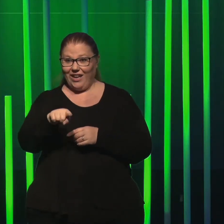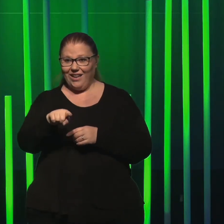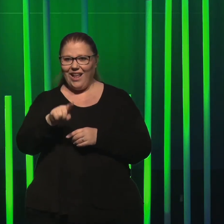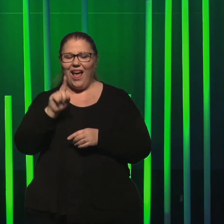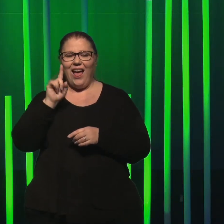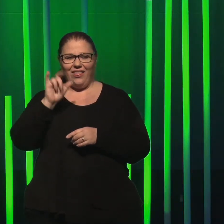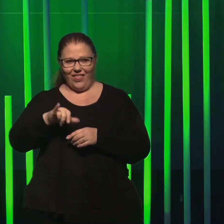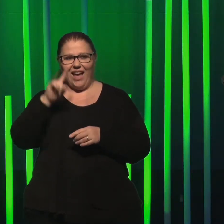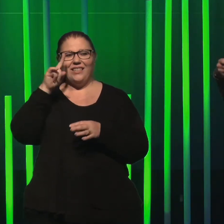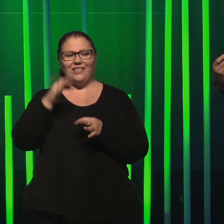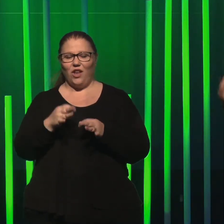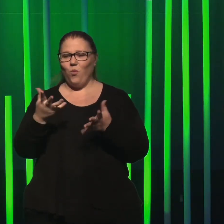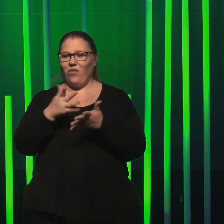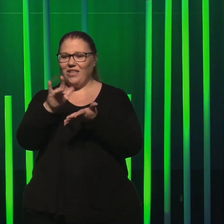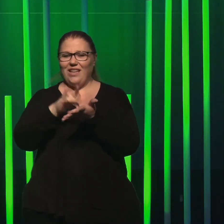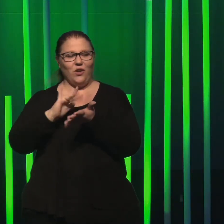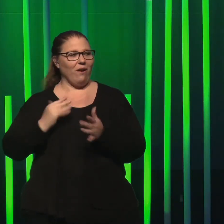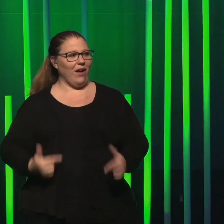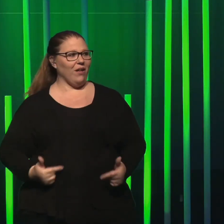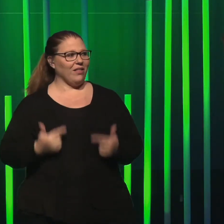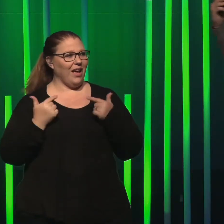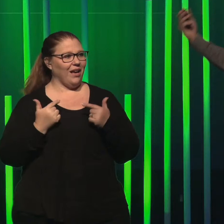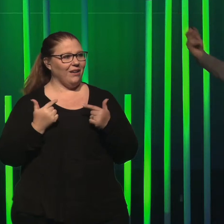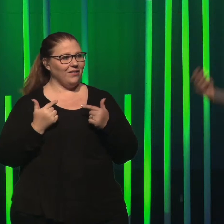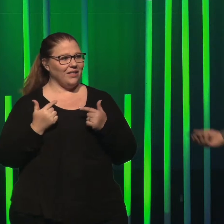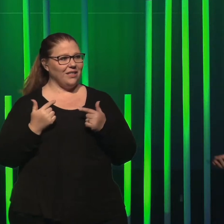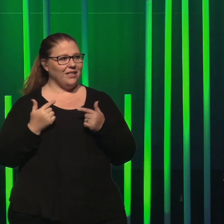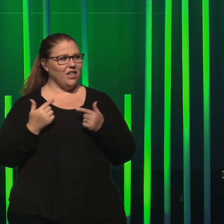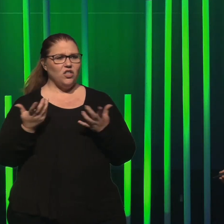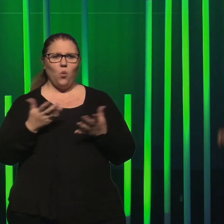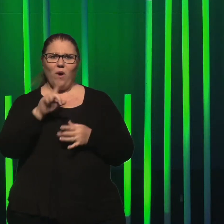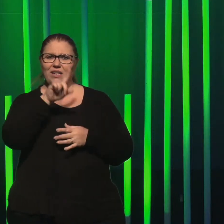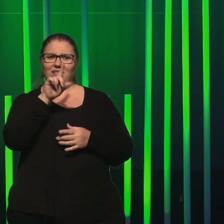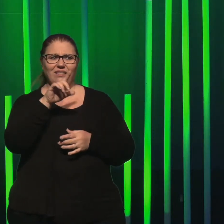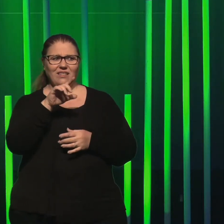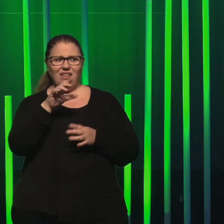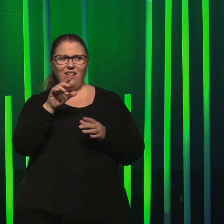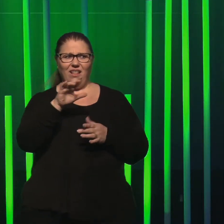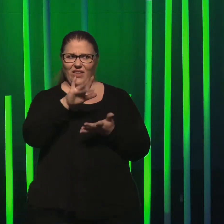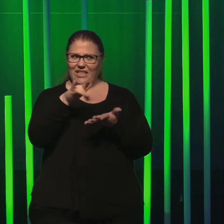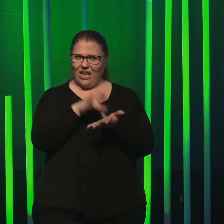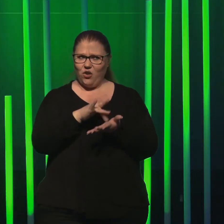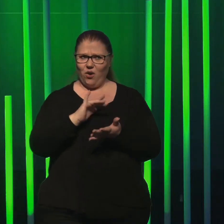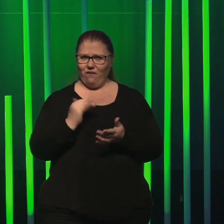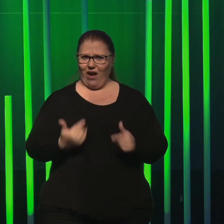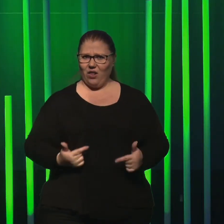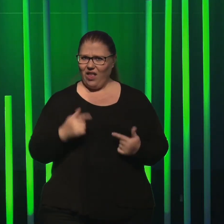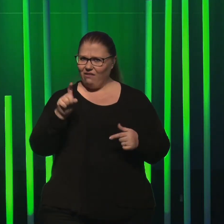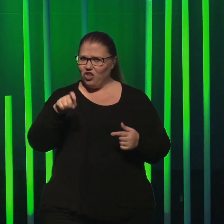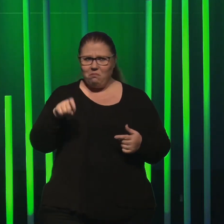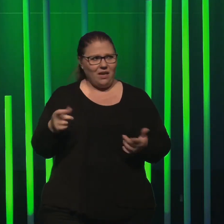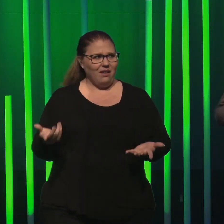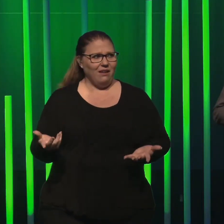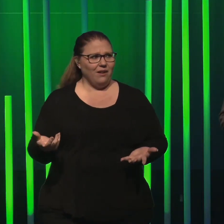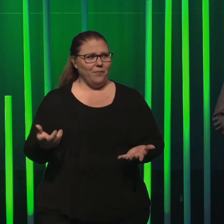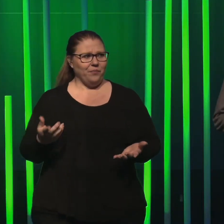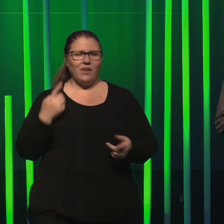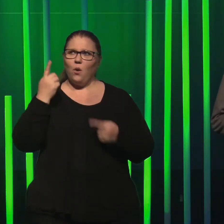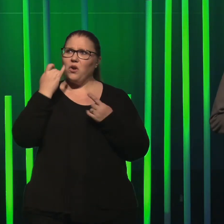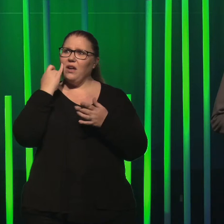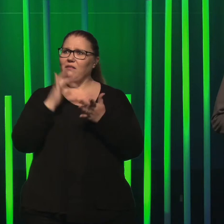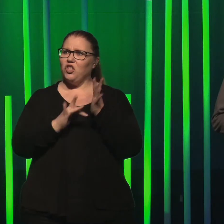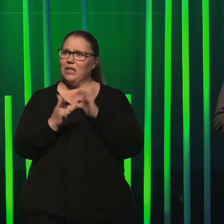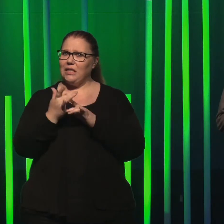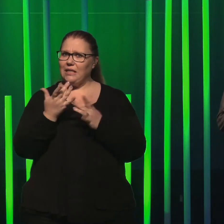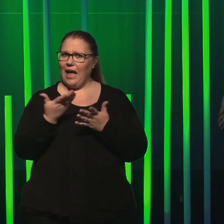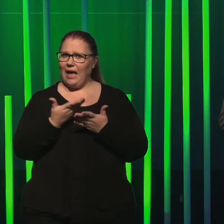of our lives. And so when I ask a question as big as what's the center of our life should be, for me, I kind of think, well, I wonder if Jesus had anything to say